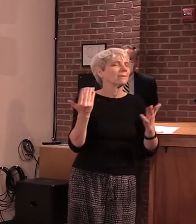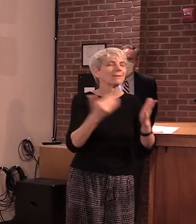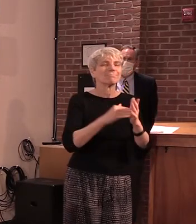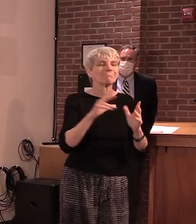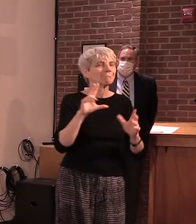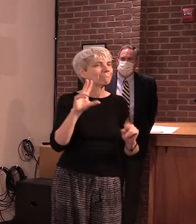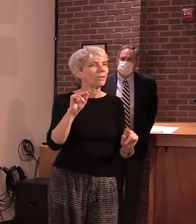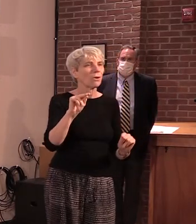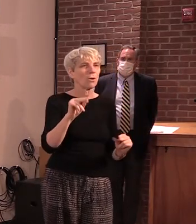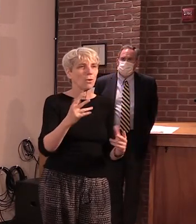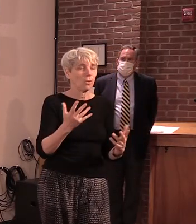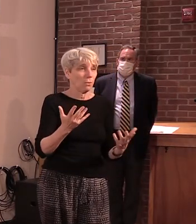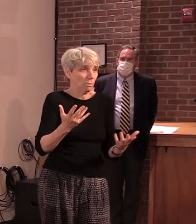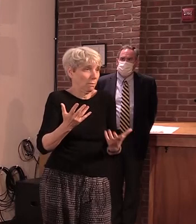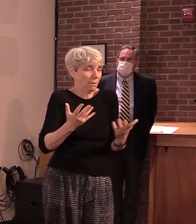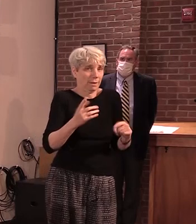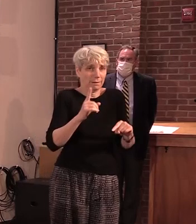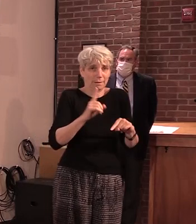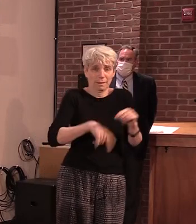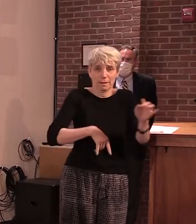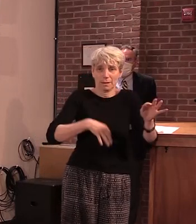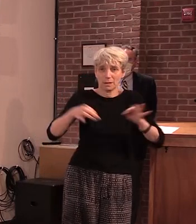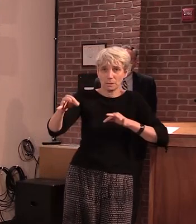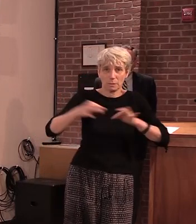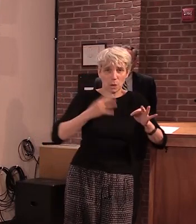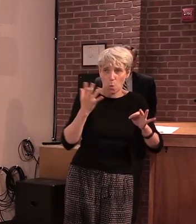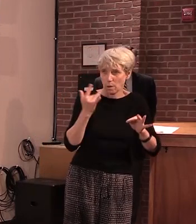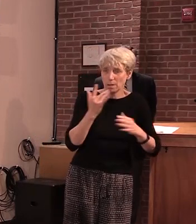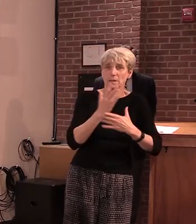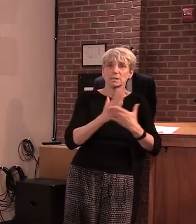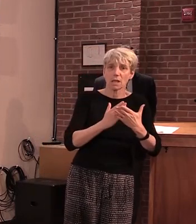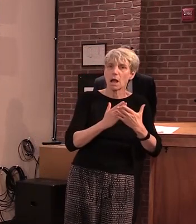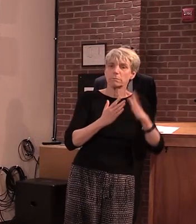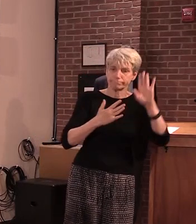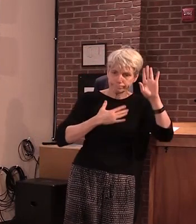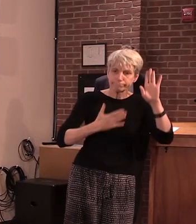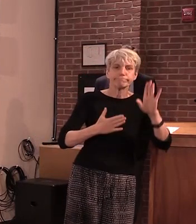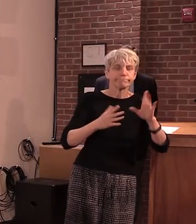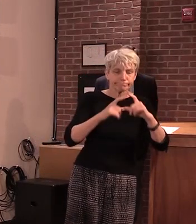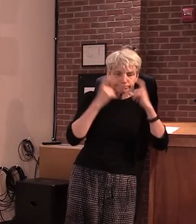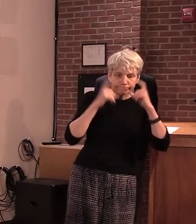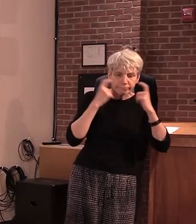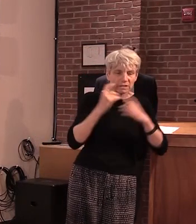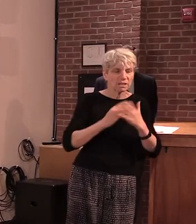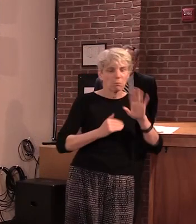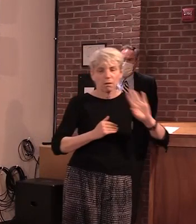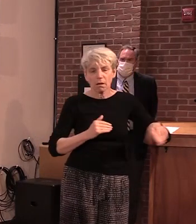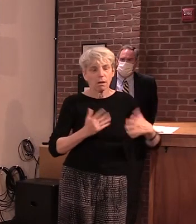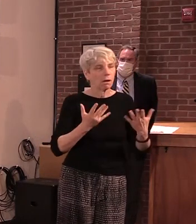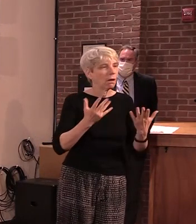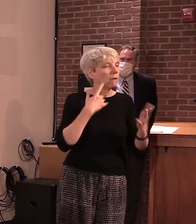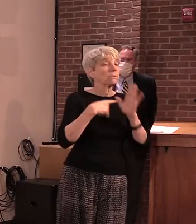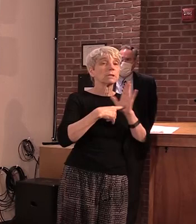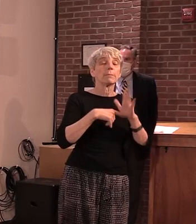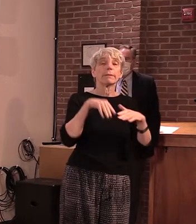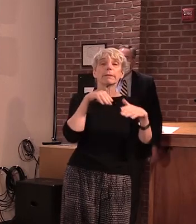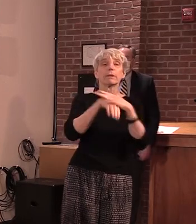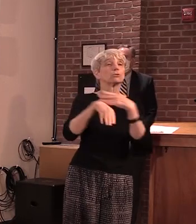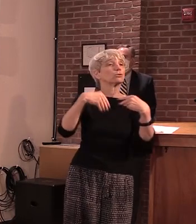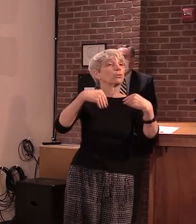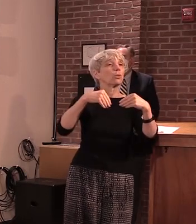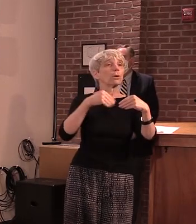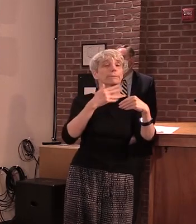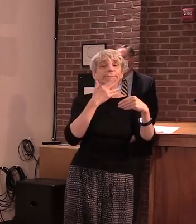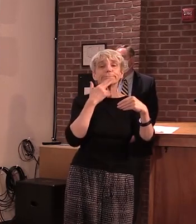what to make of it. I can go into a convenience store, the same convenience store, on a